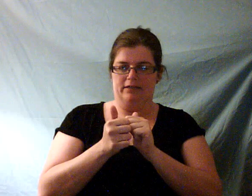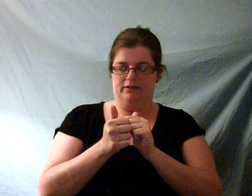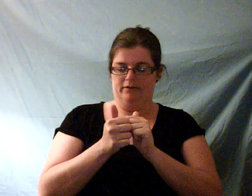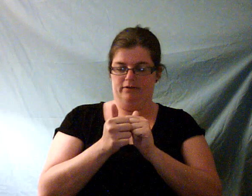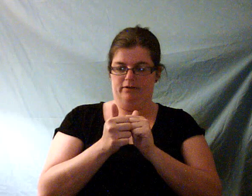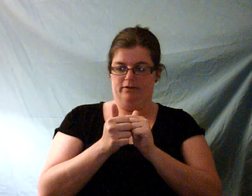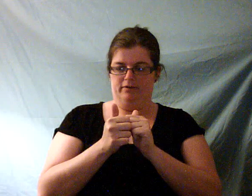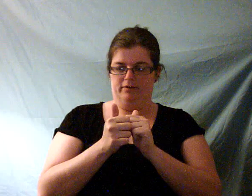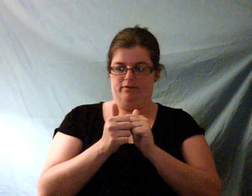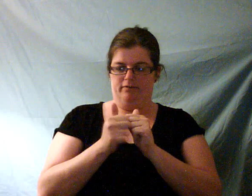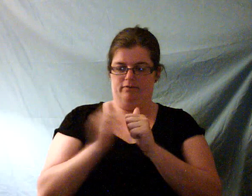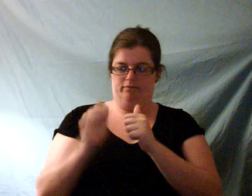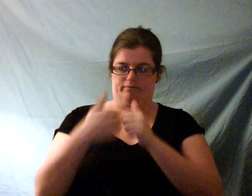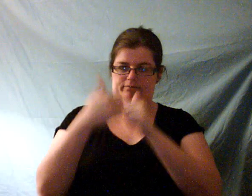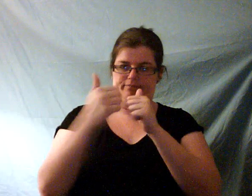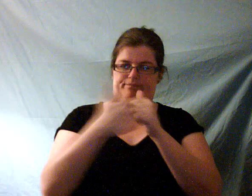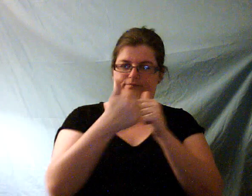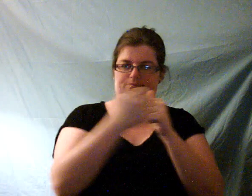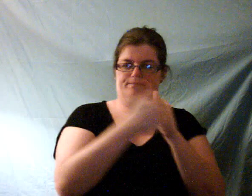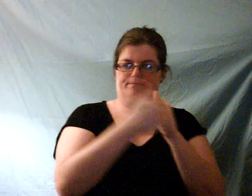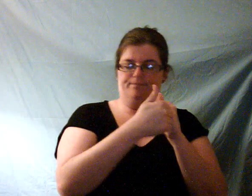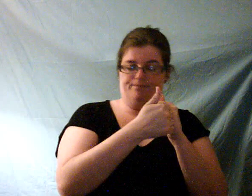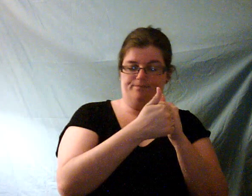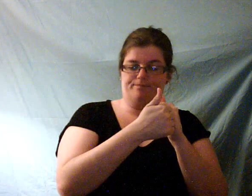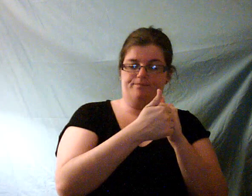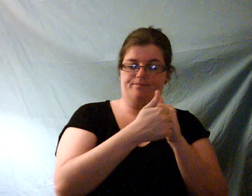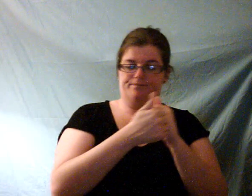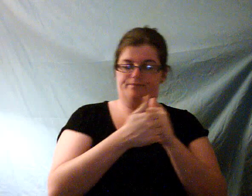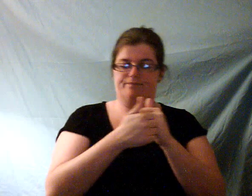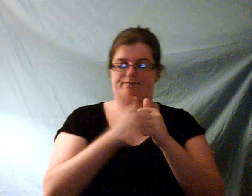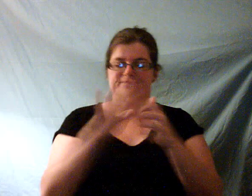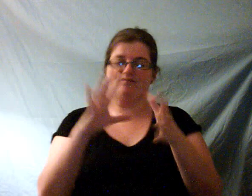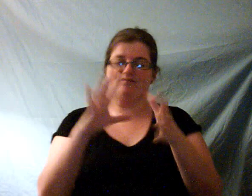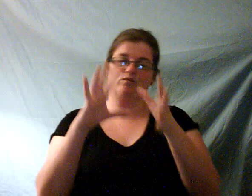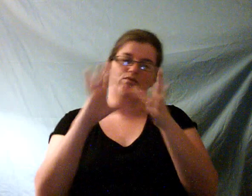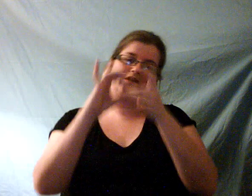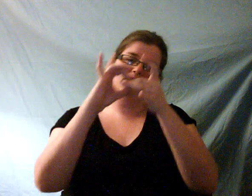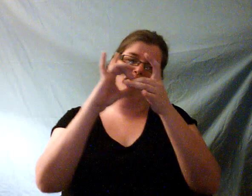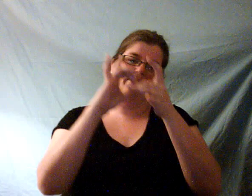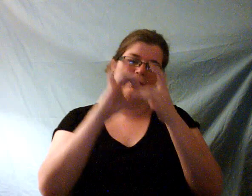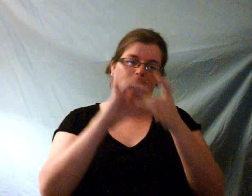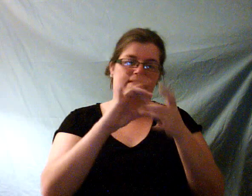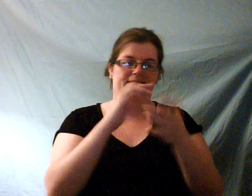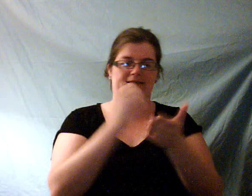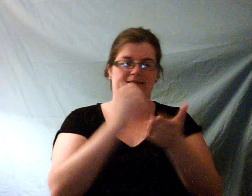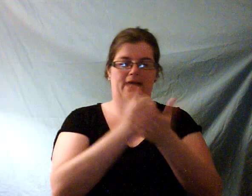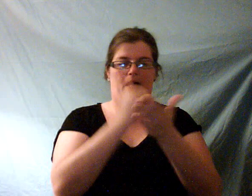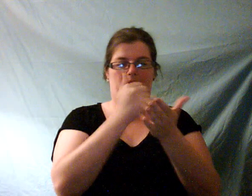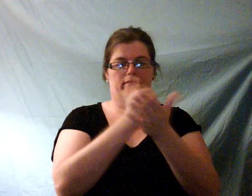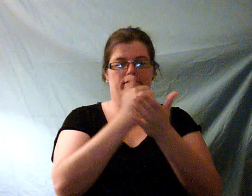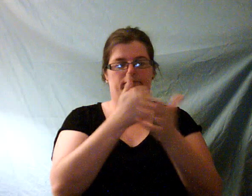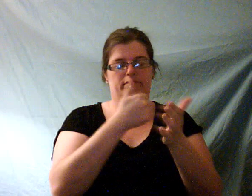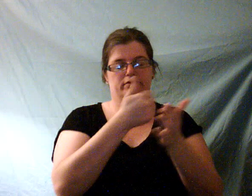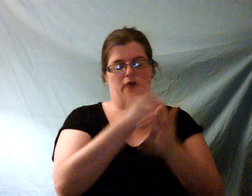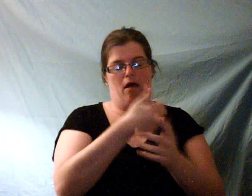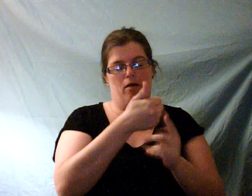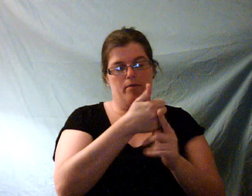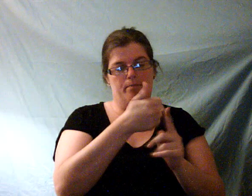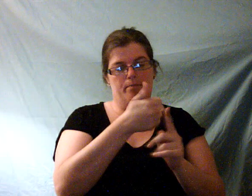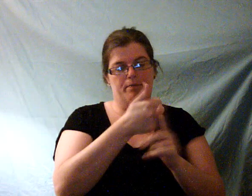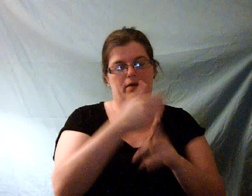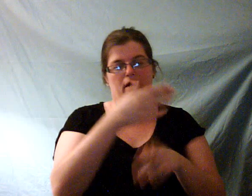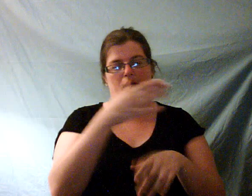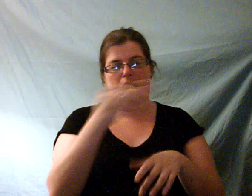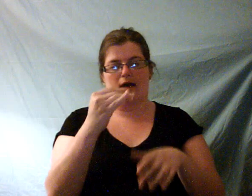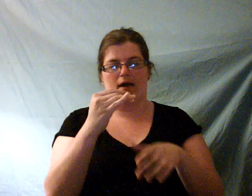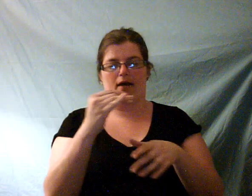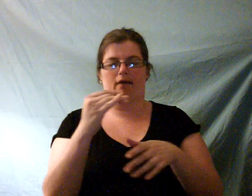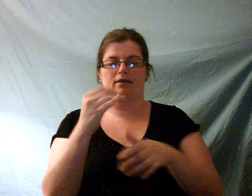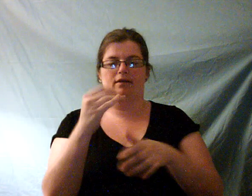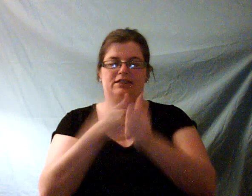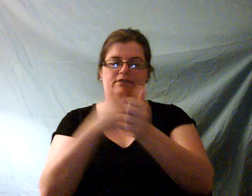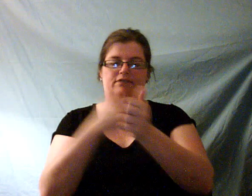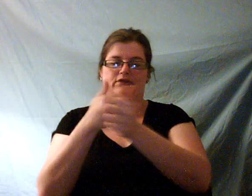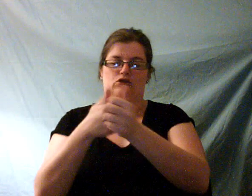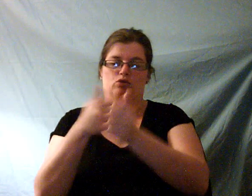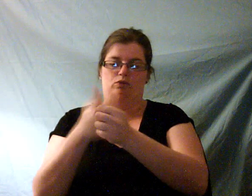again is related to being an individual and related to self-help. Americans believe that competition brings out the best in an